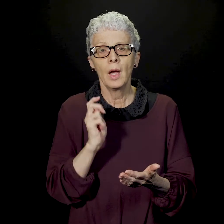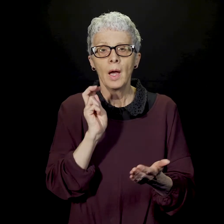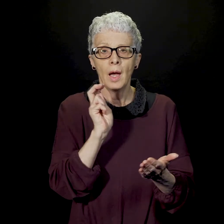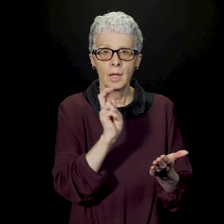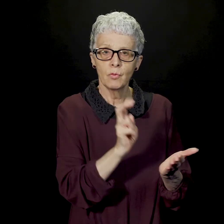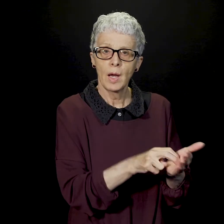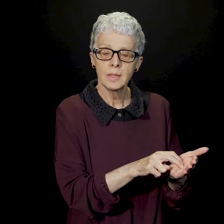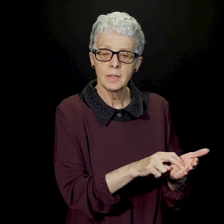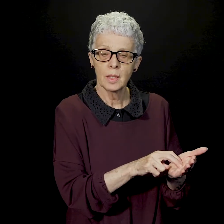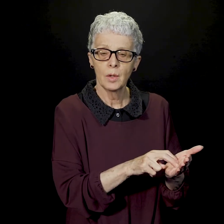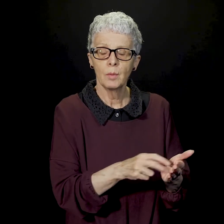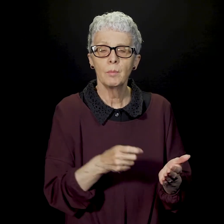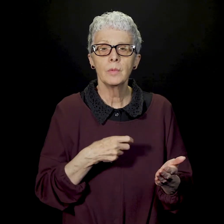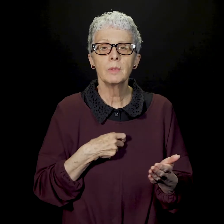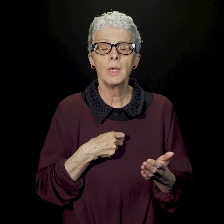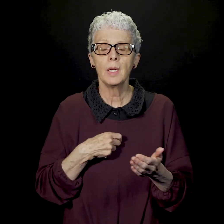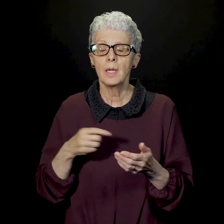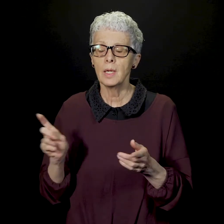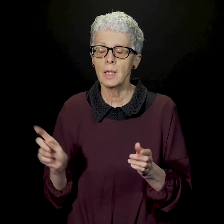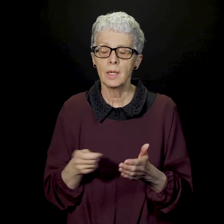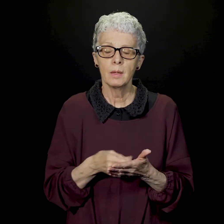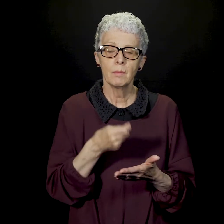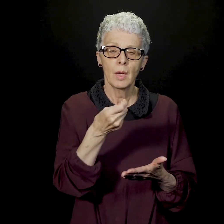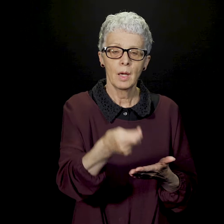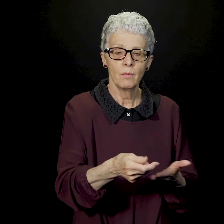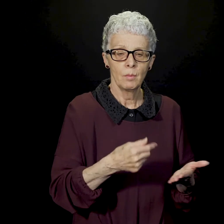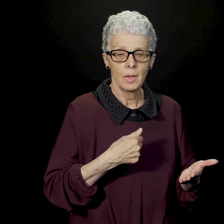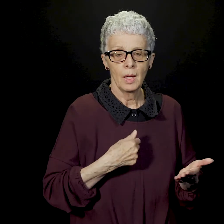Savior, He's ransomed me.